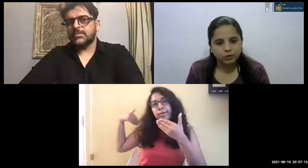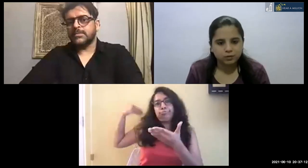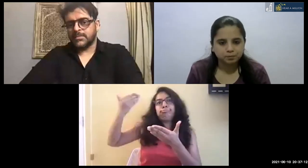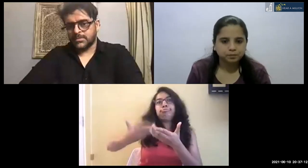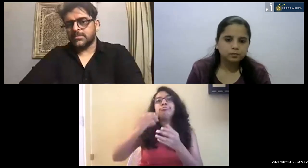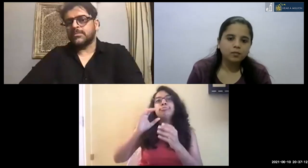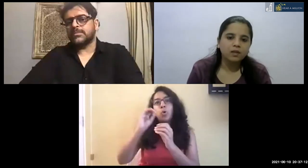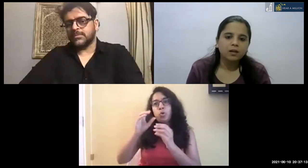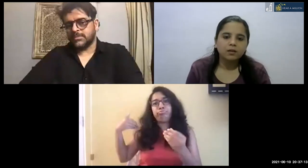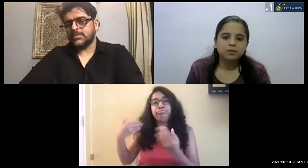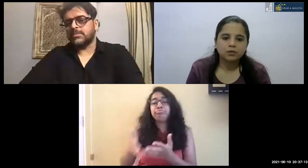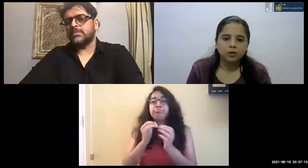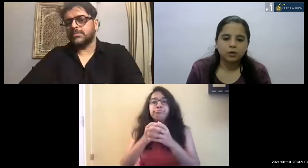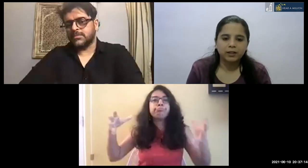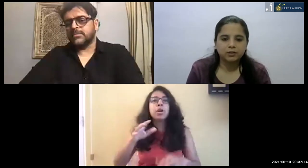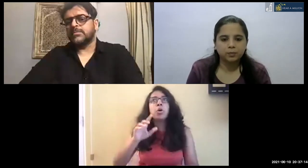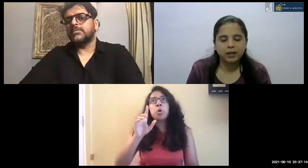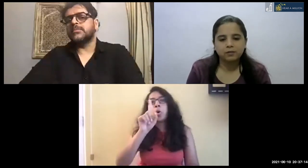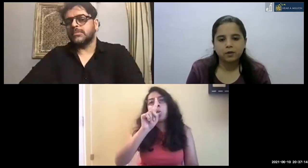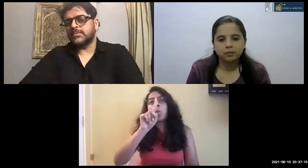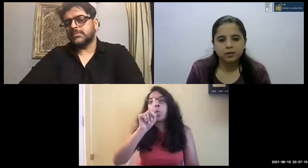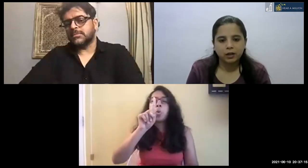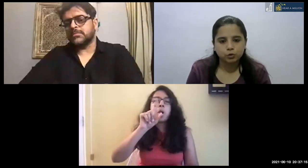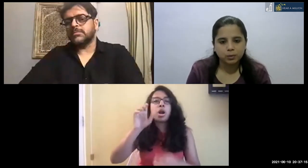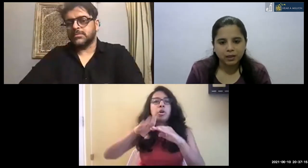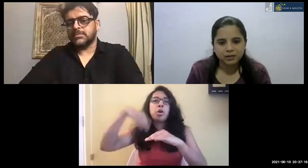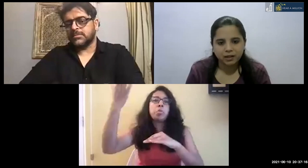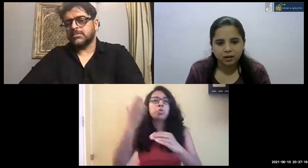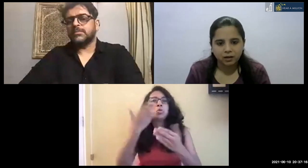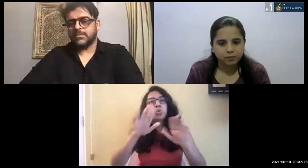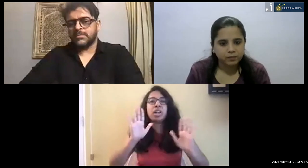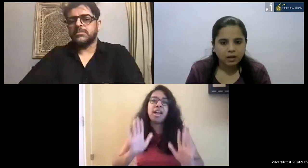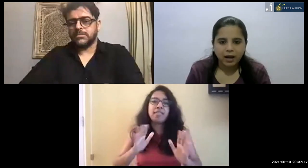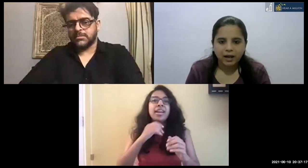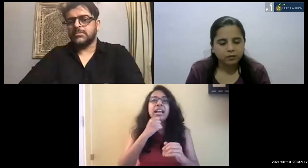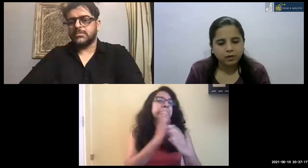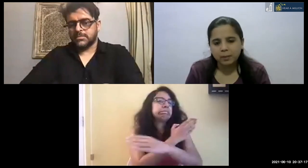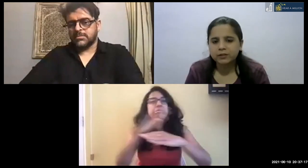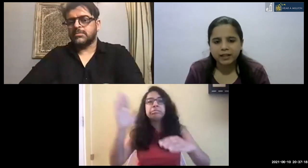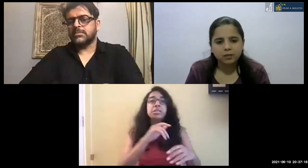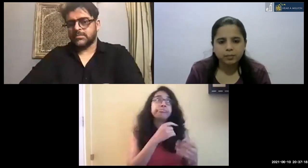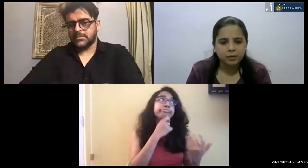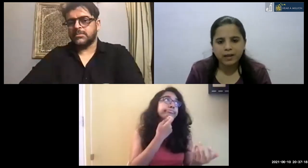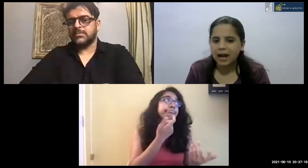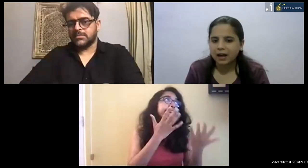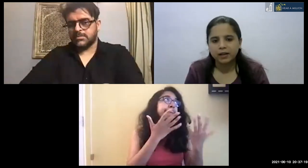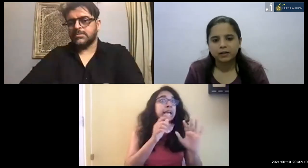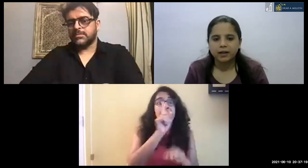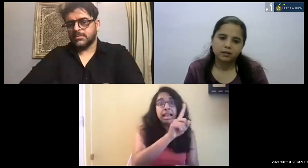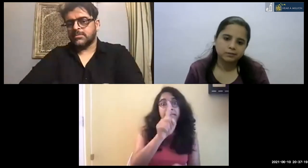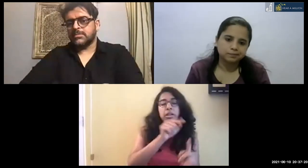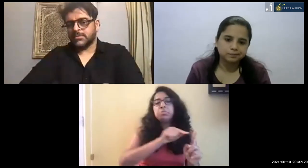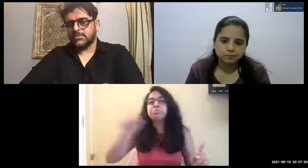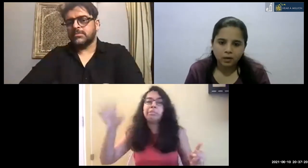the course. So it's been from the October month, about 10 people we have, and